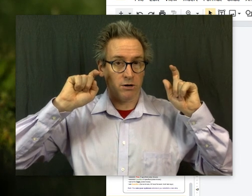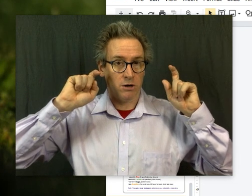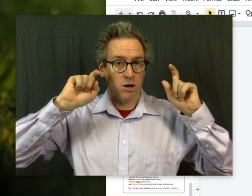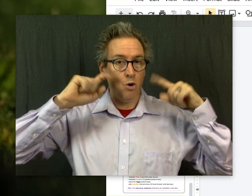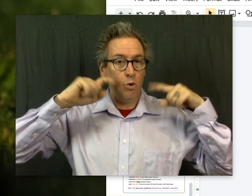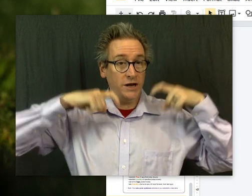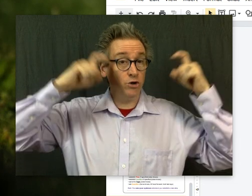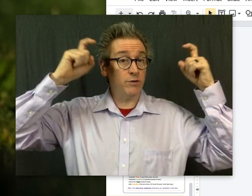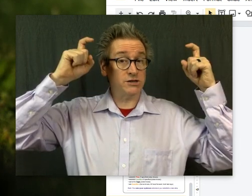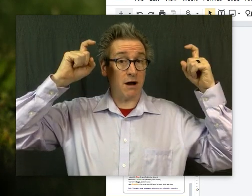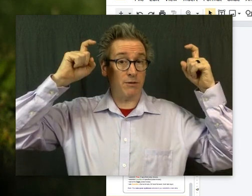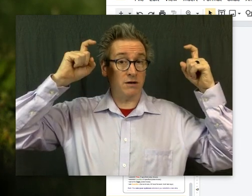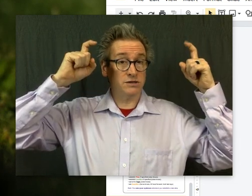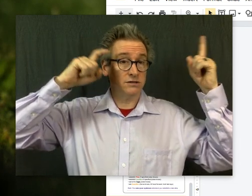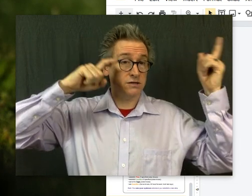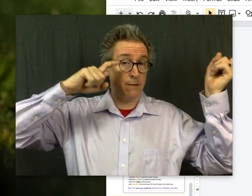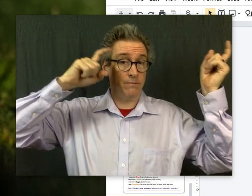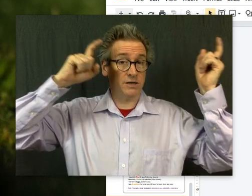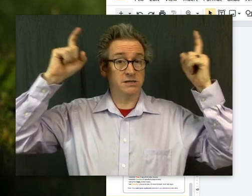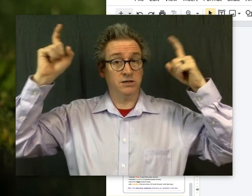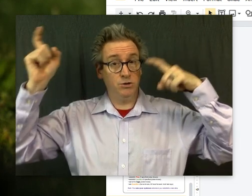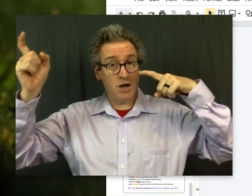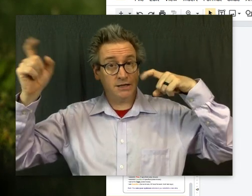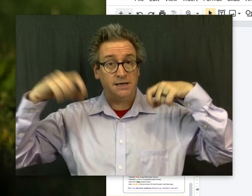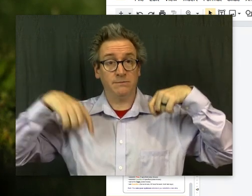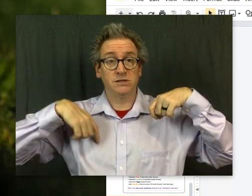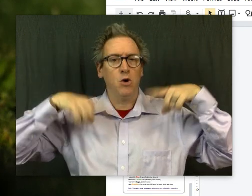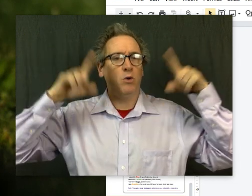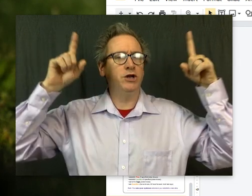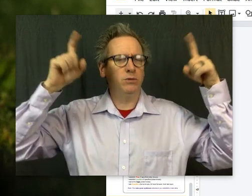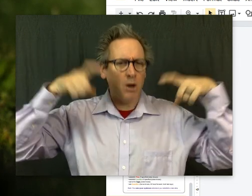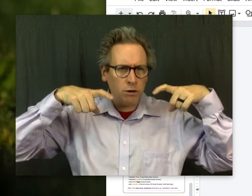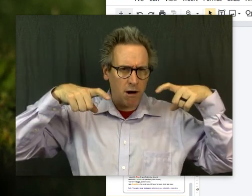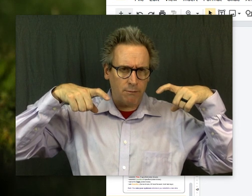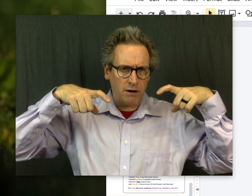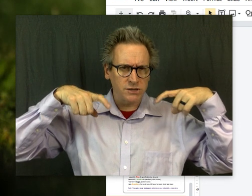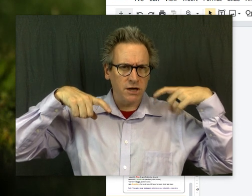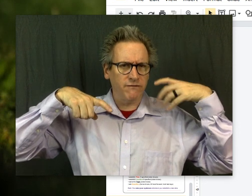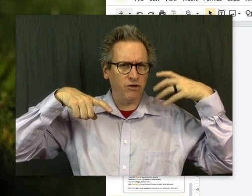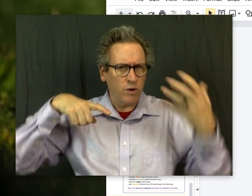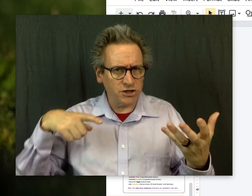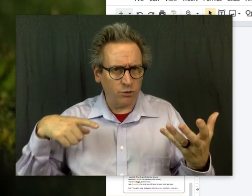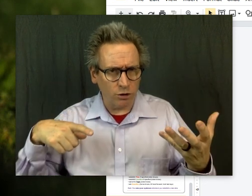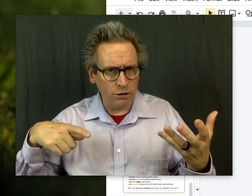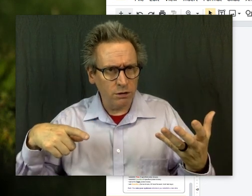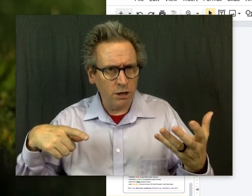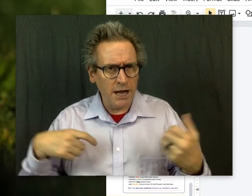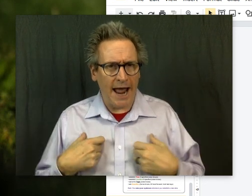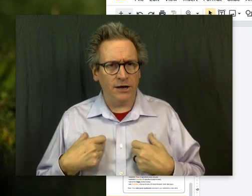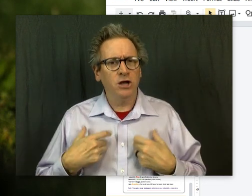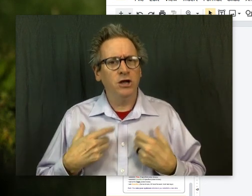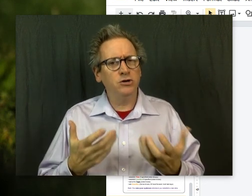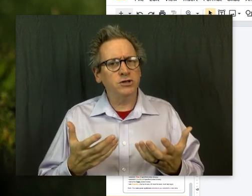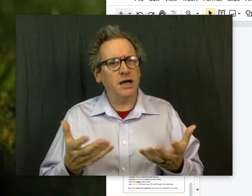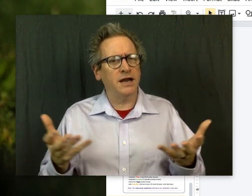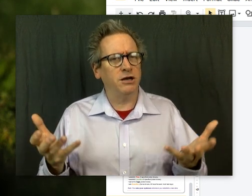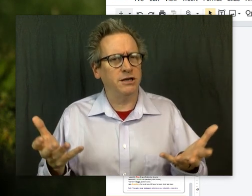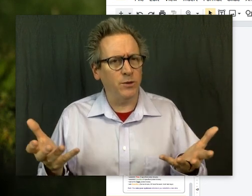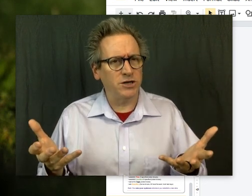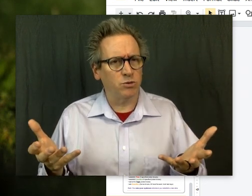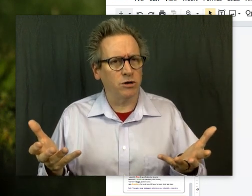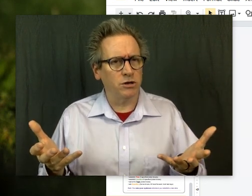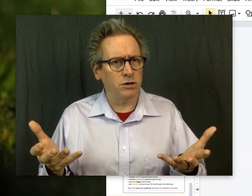grammar. When do you raise your eyebrows? Topics, new concepts. When do you lower your eyebrows for the question word? And usually